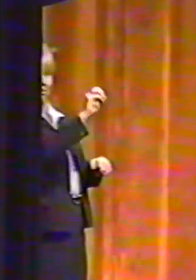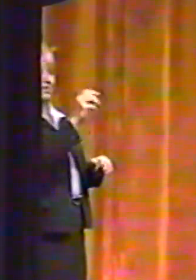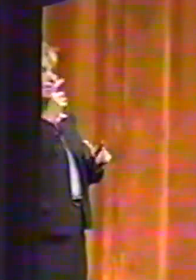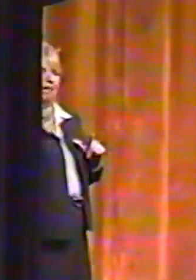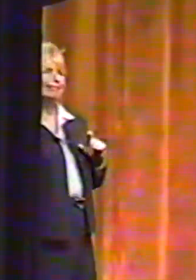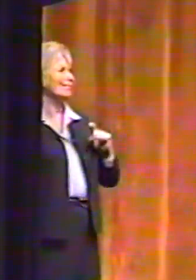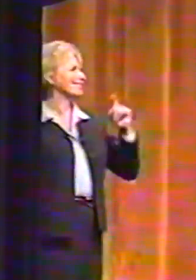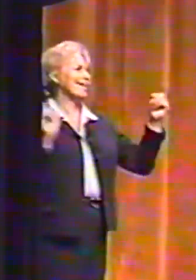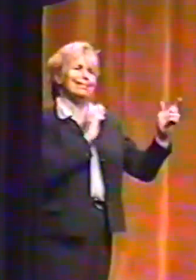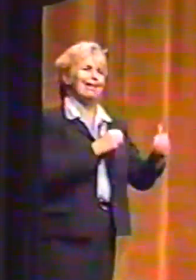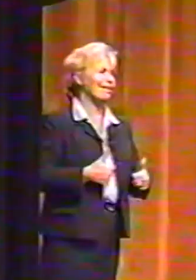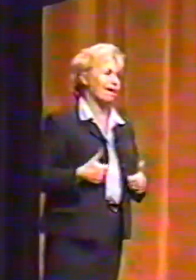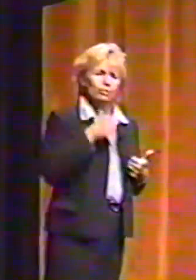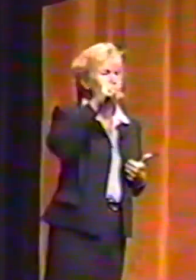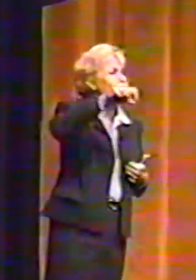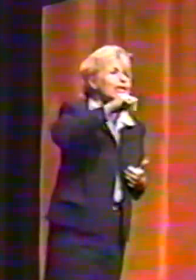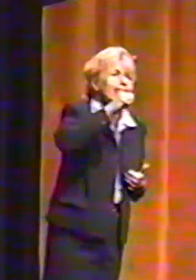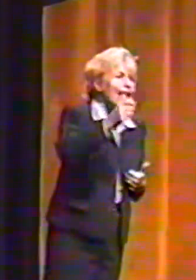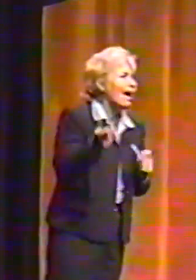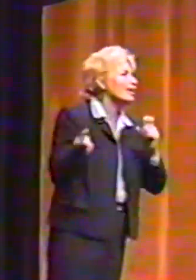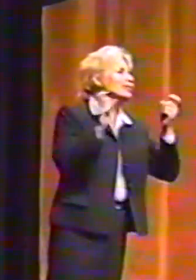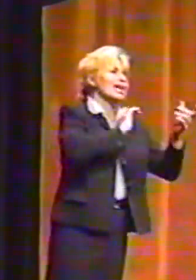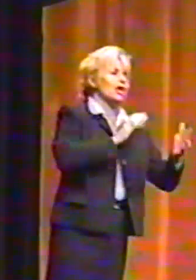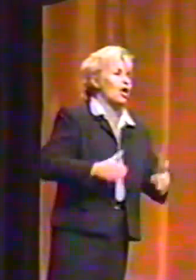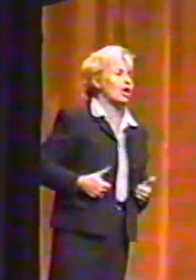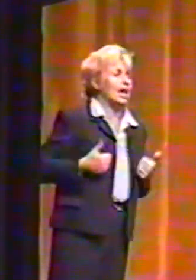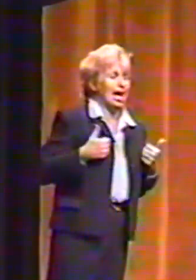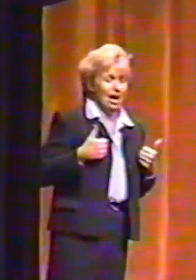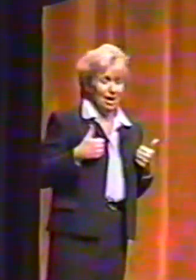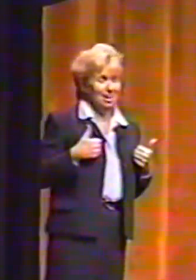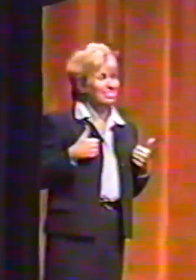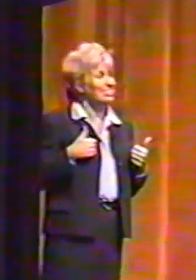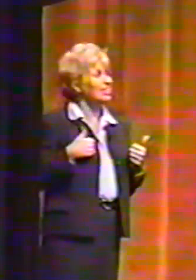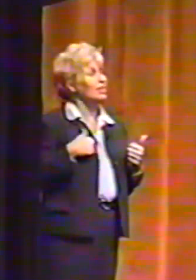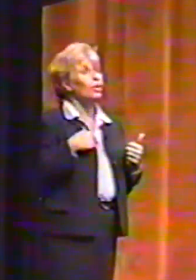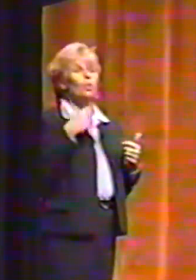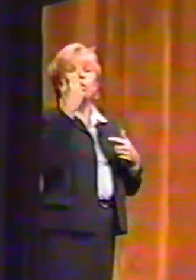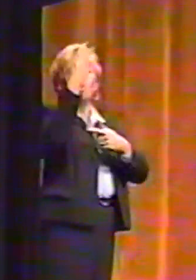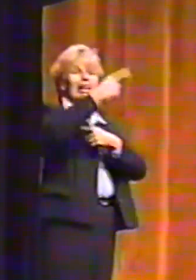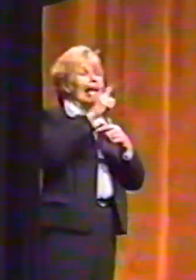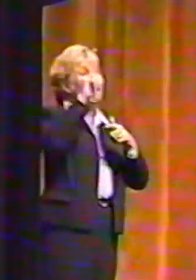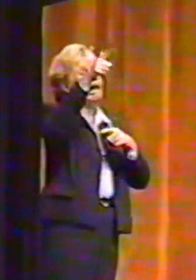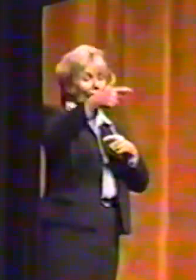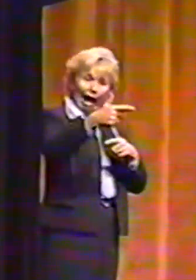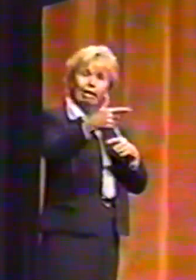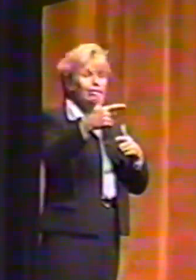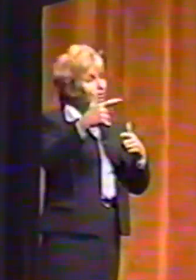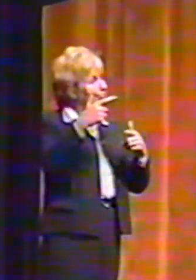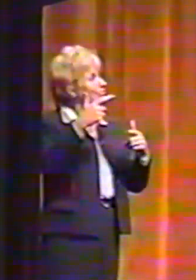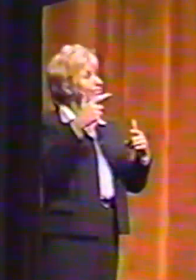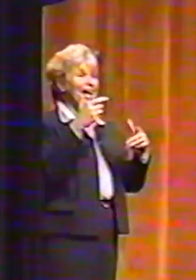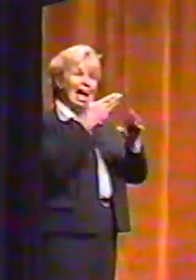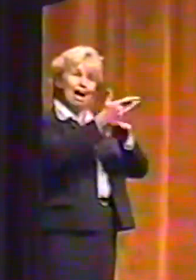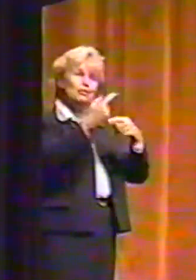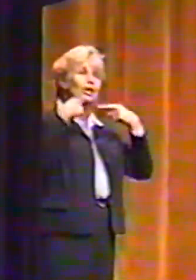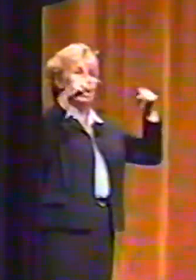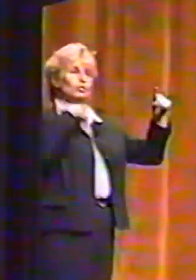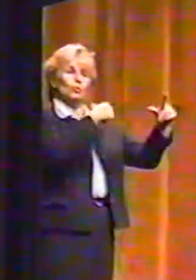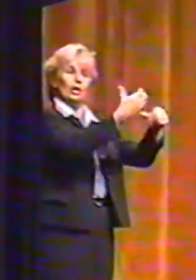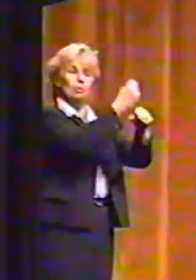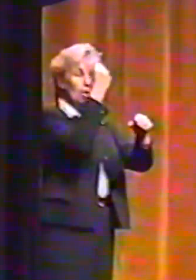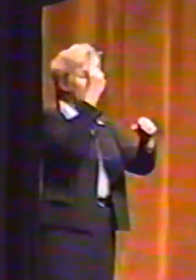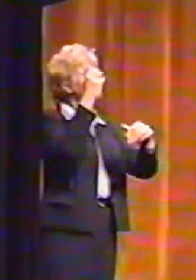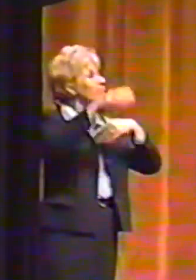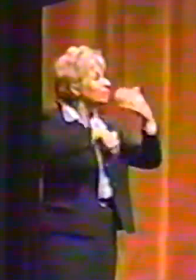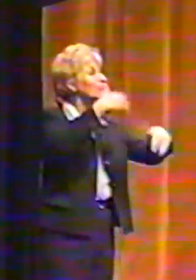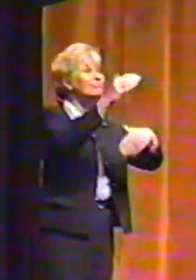it. You know, within a day of the announcement, we were right back at work on new stories, moving ahead with whatever else we were working